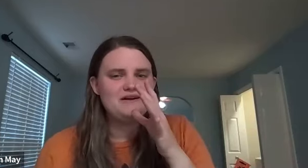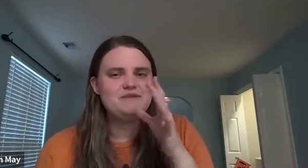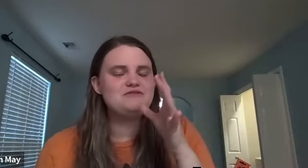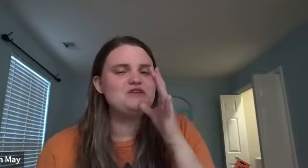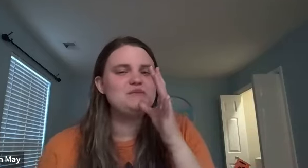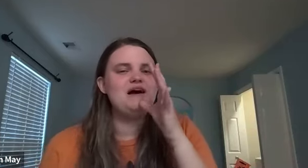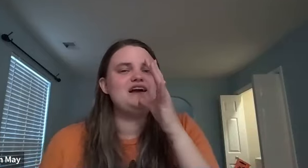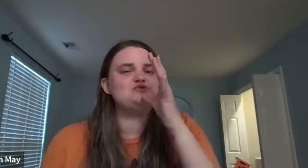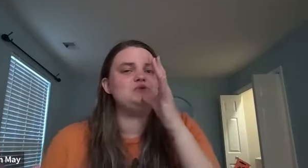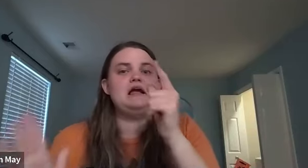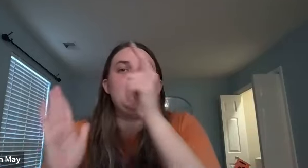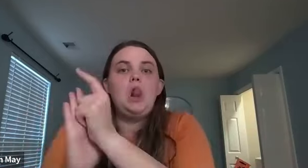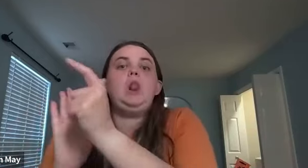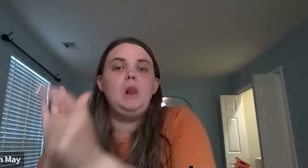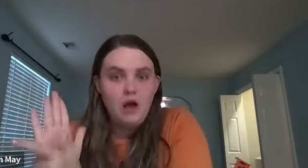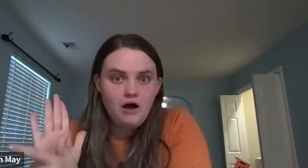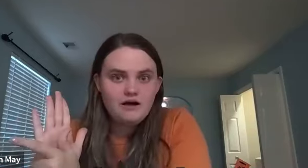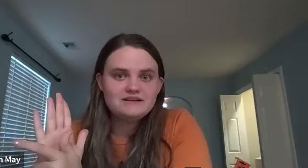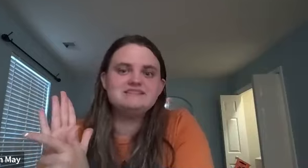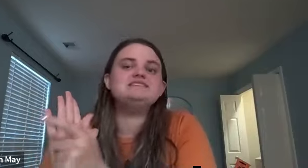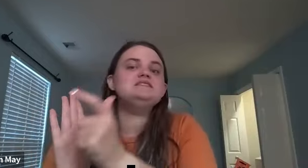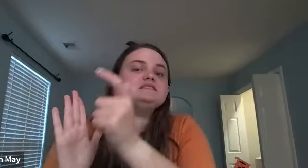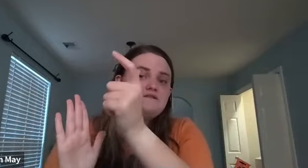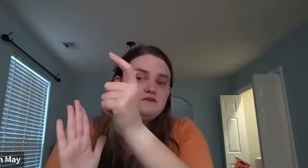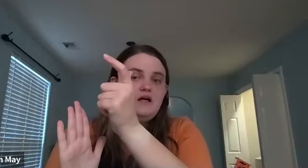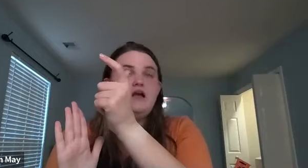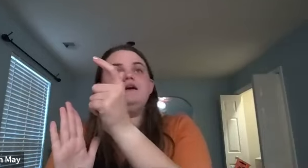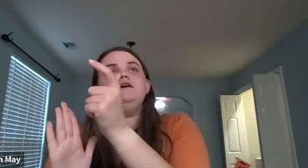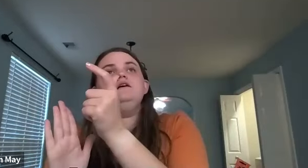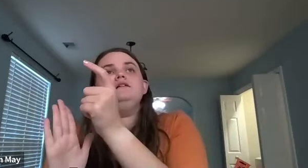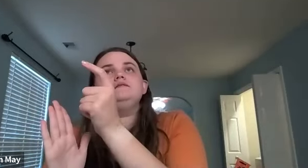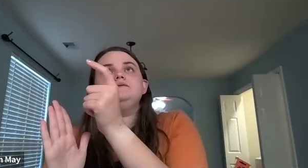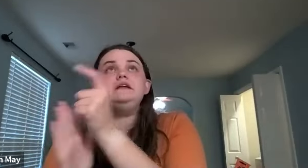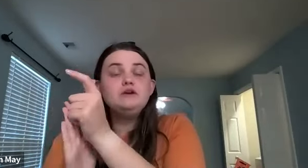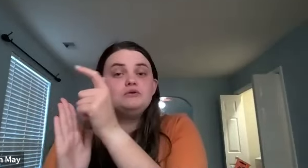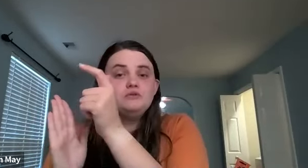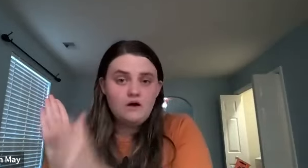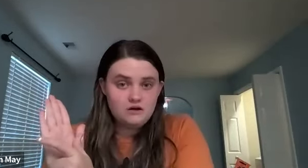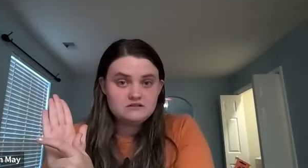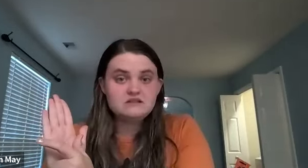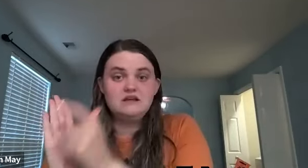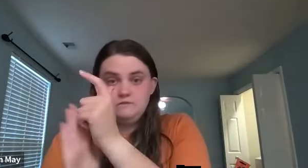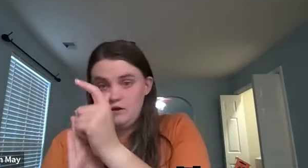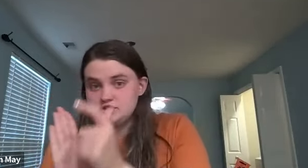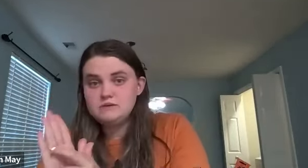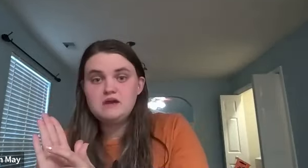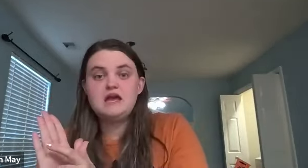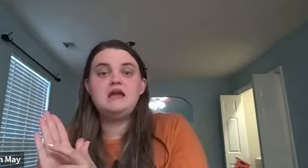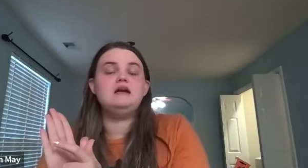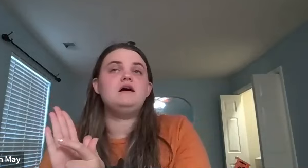I'm never thinking about actual like law, because this is the sign for like legal laws, like laws we make.